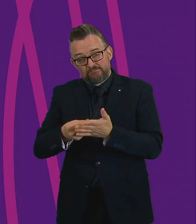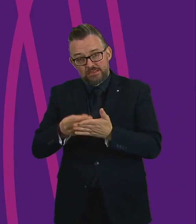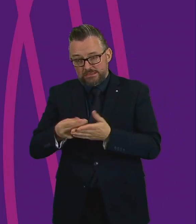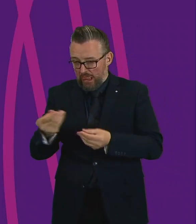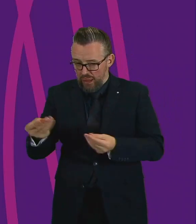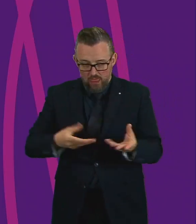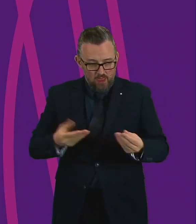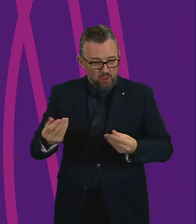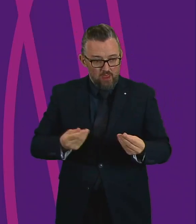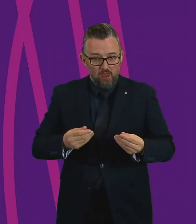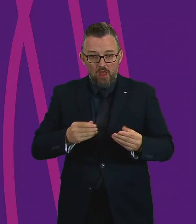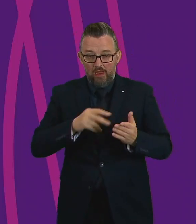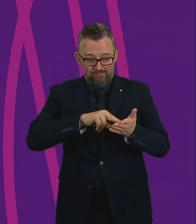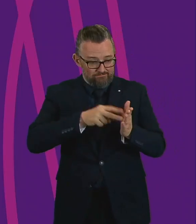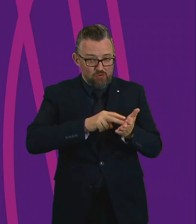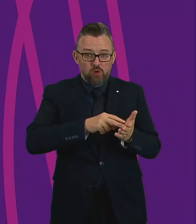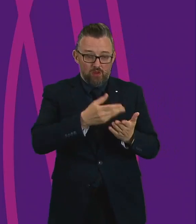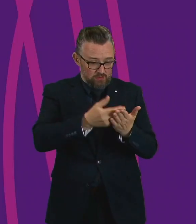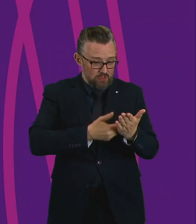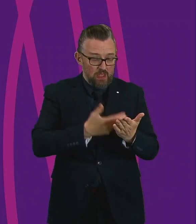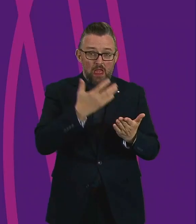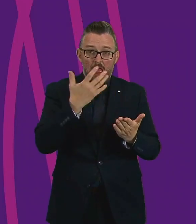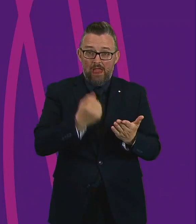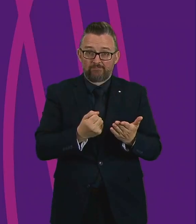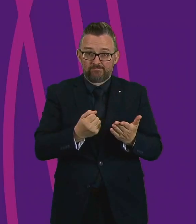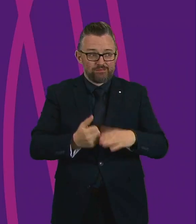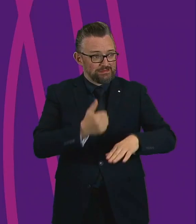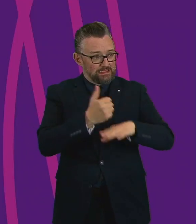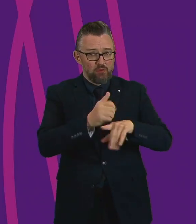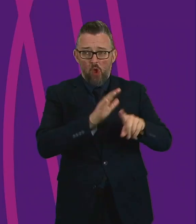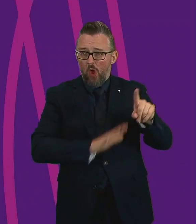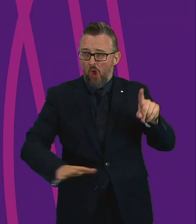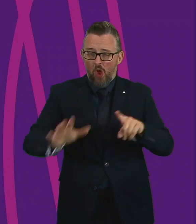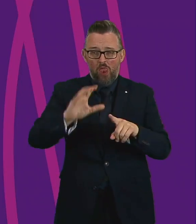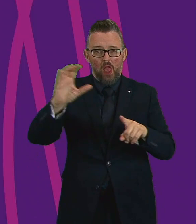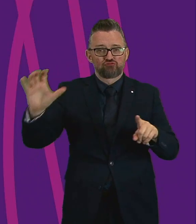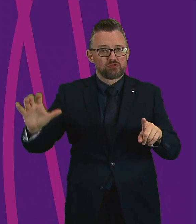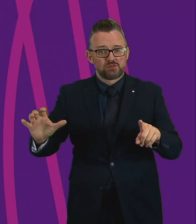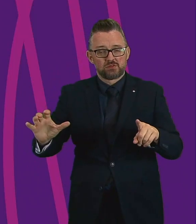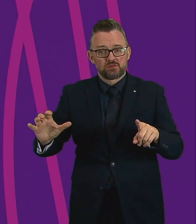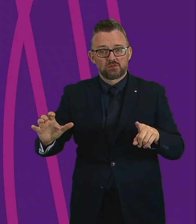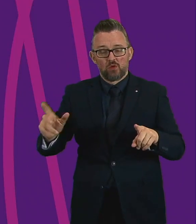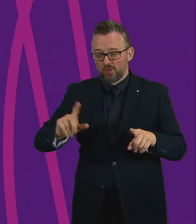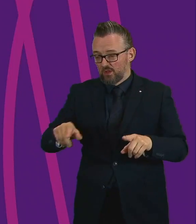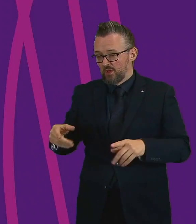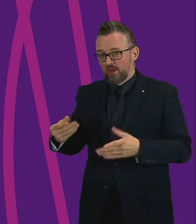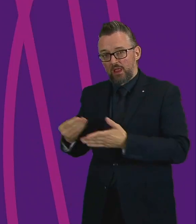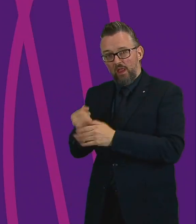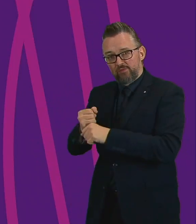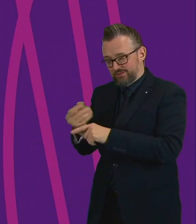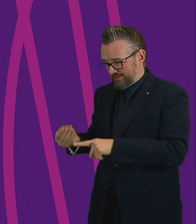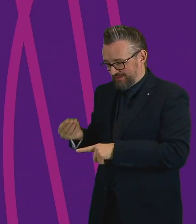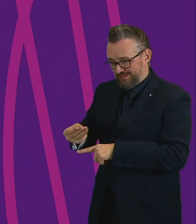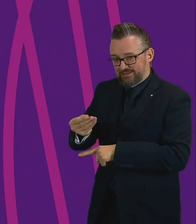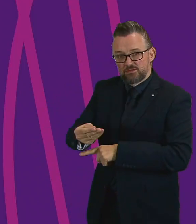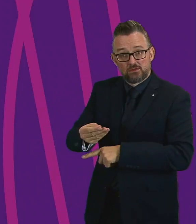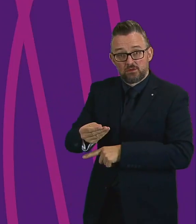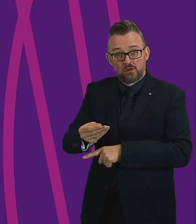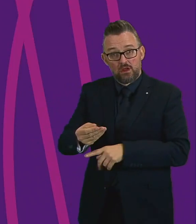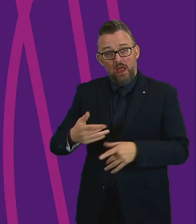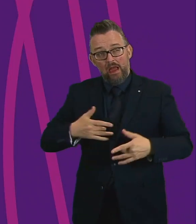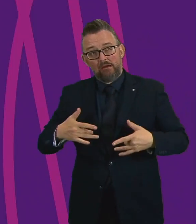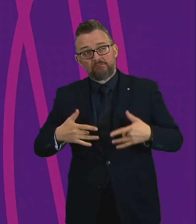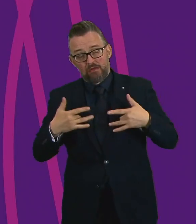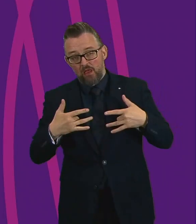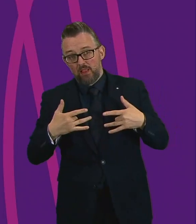every country set up in a federal way. It covers the resource transfers between tiers of government. I think it is